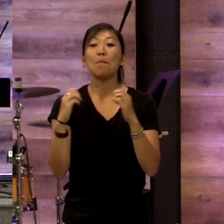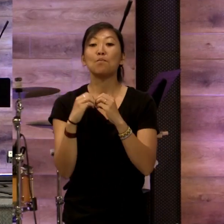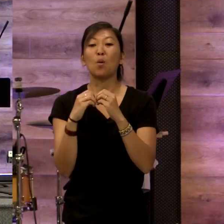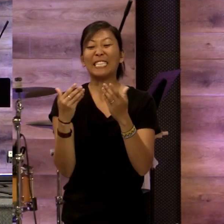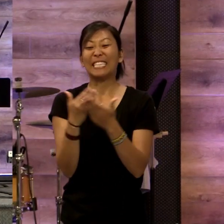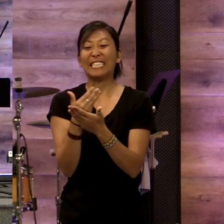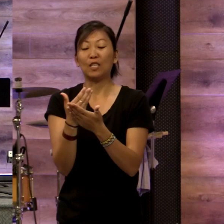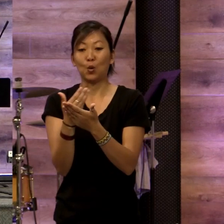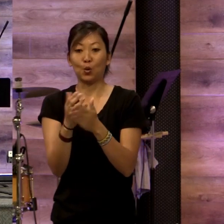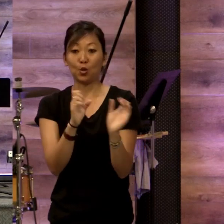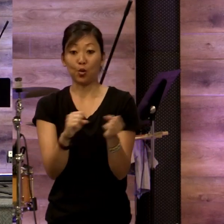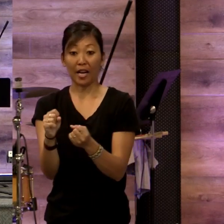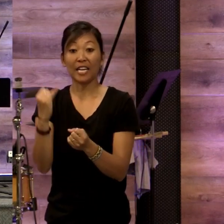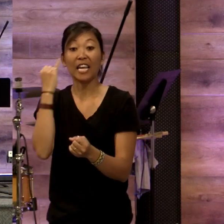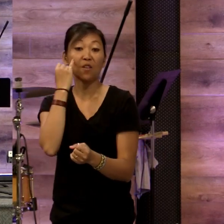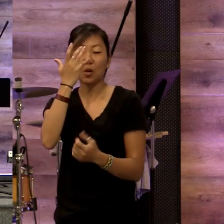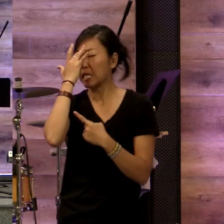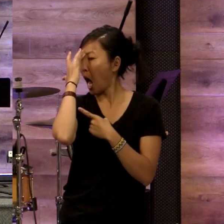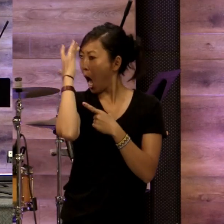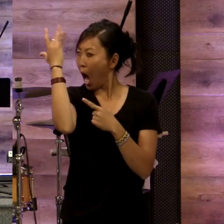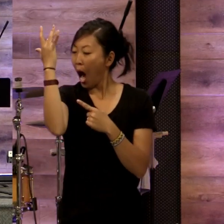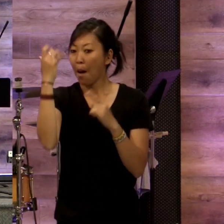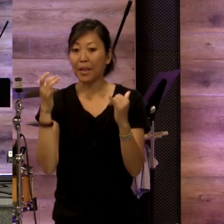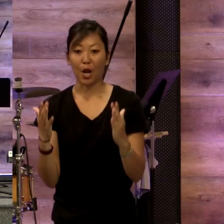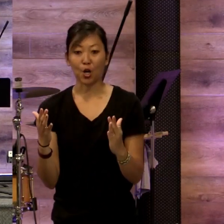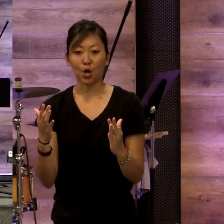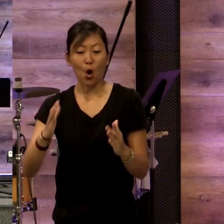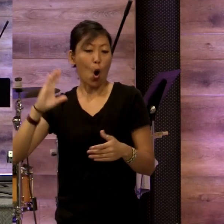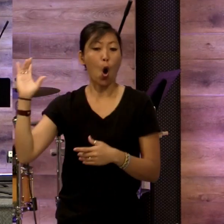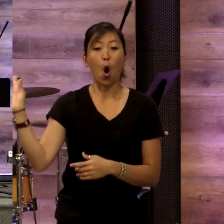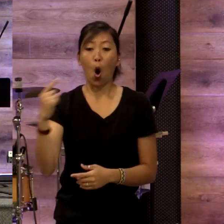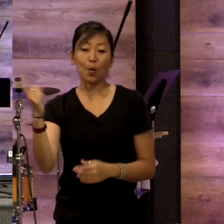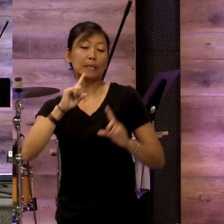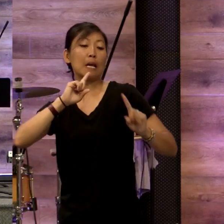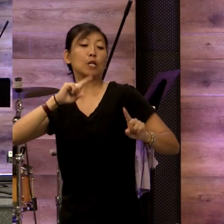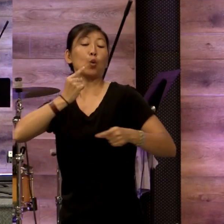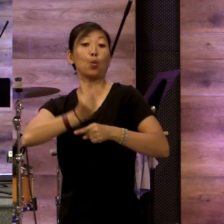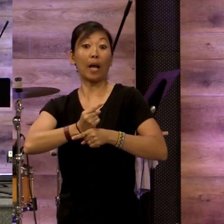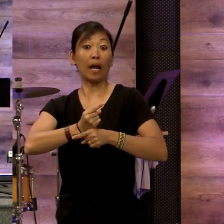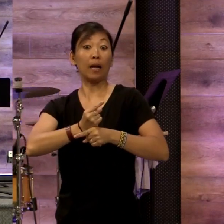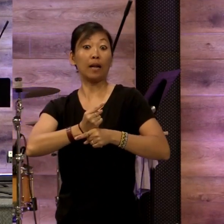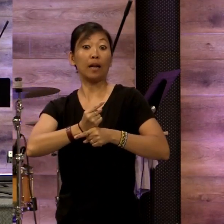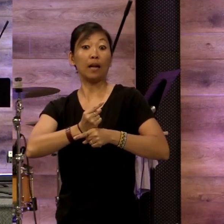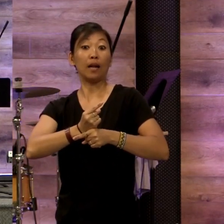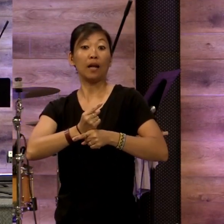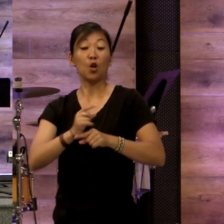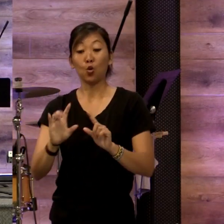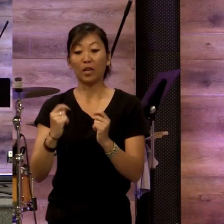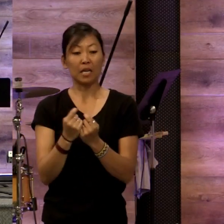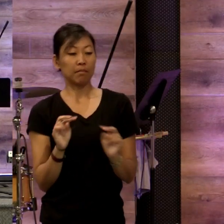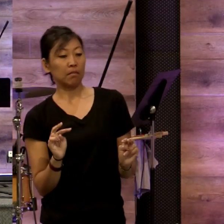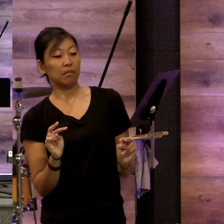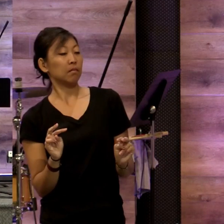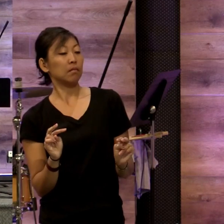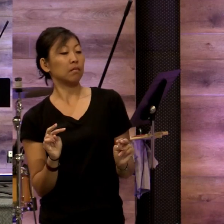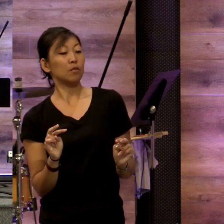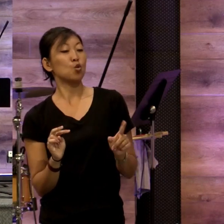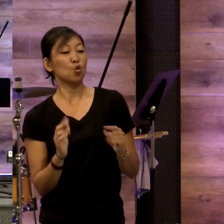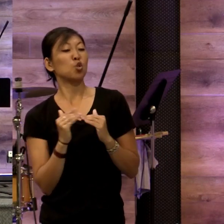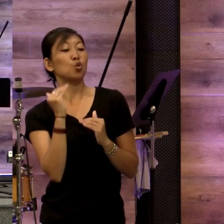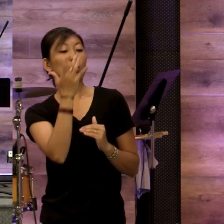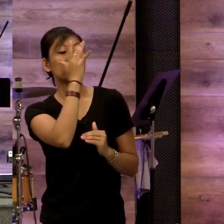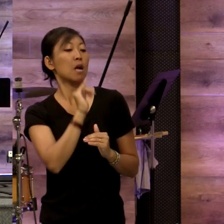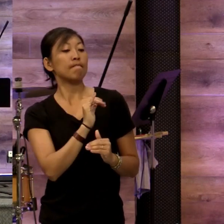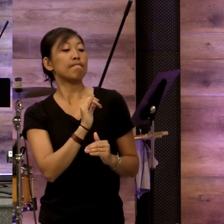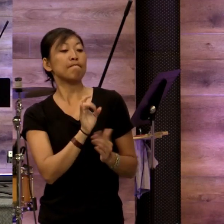you are the strongest player and you get all of the answers right, eventually the people are going to turn on you.